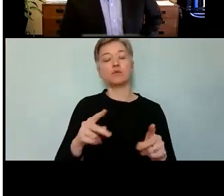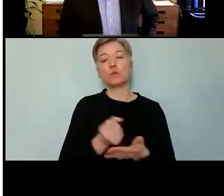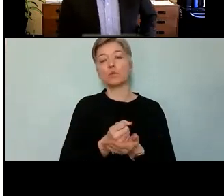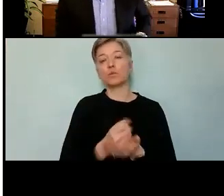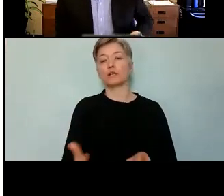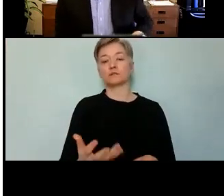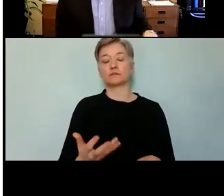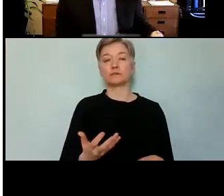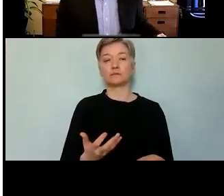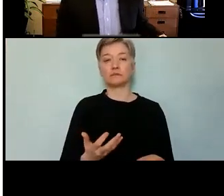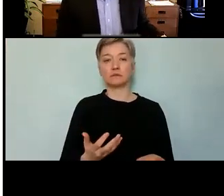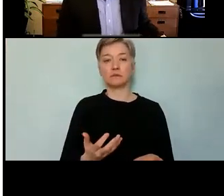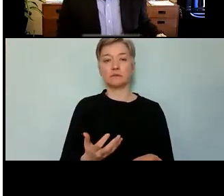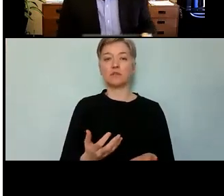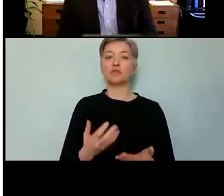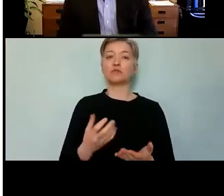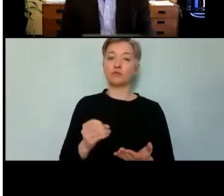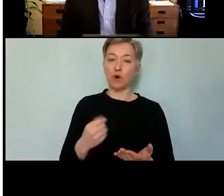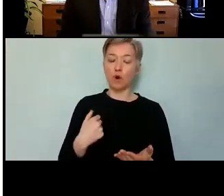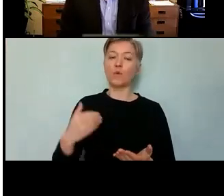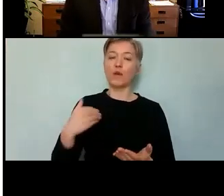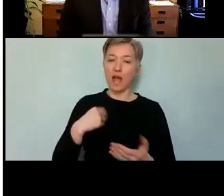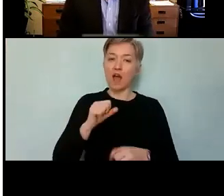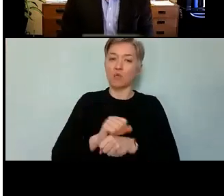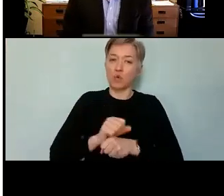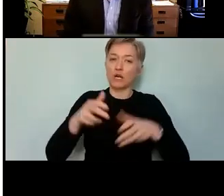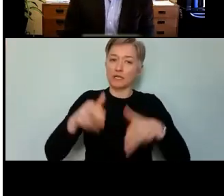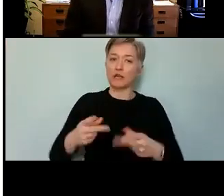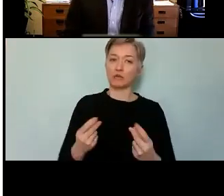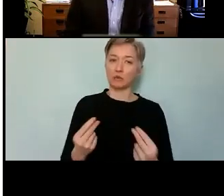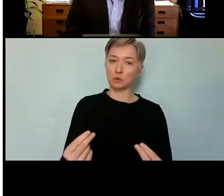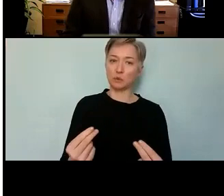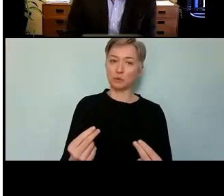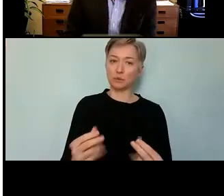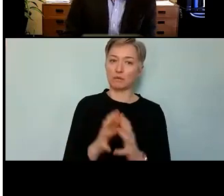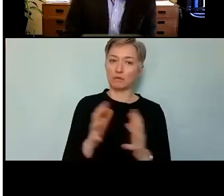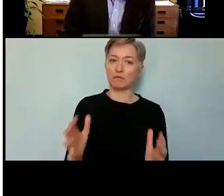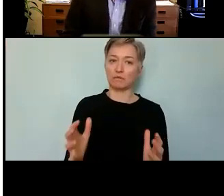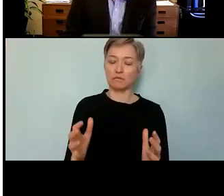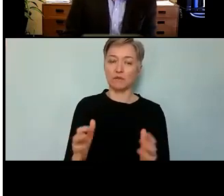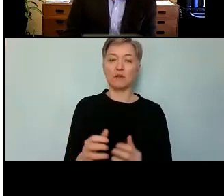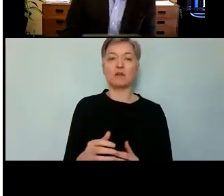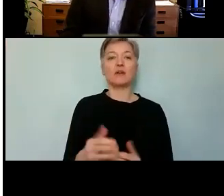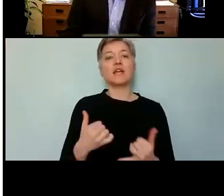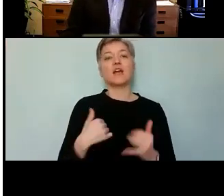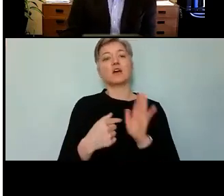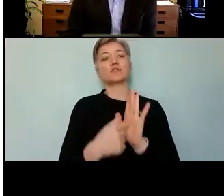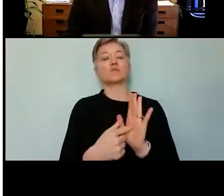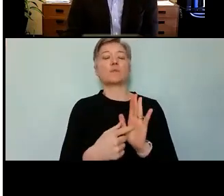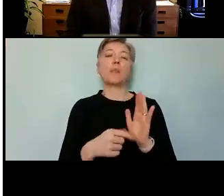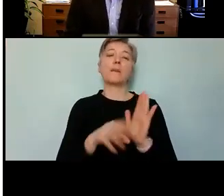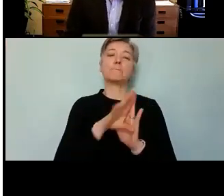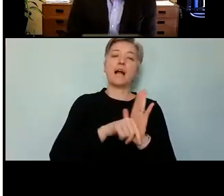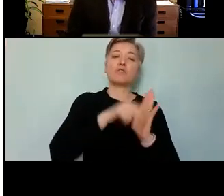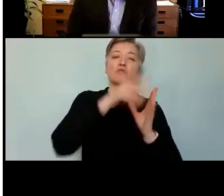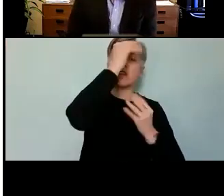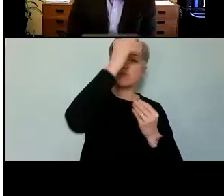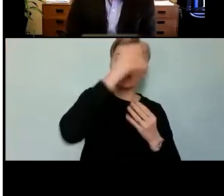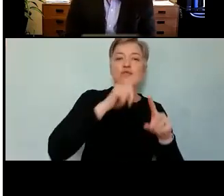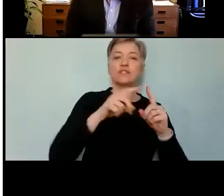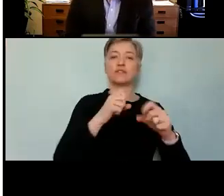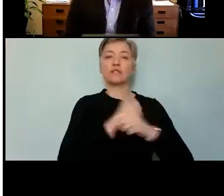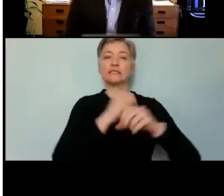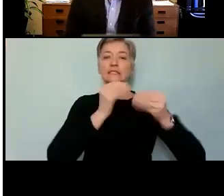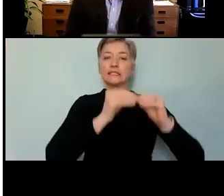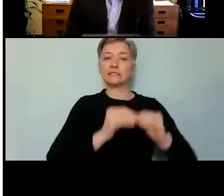generation. So we have more work to do. I'm going to share with you some background statistics on how I view these